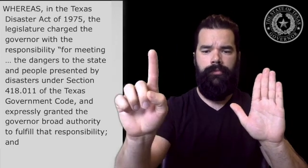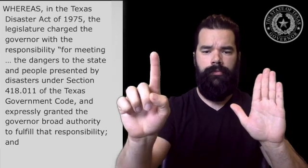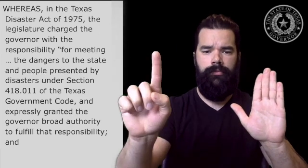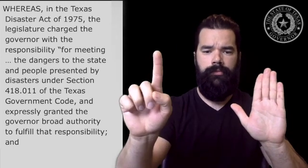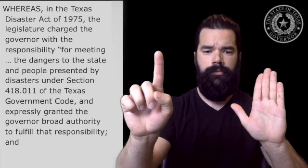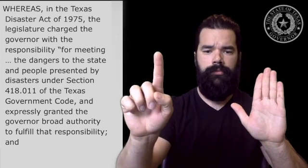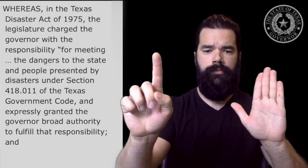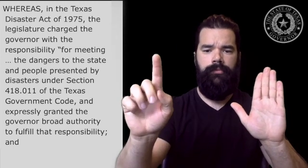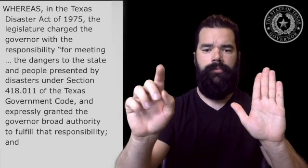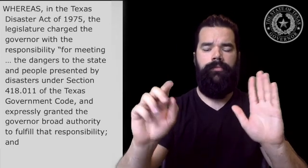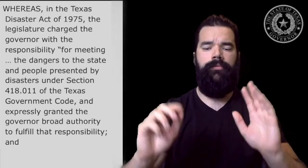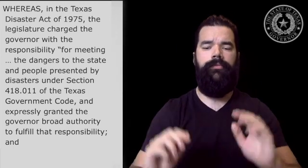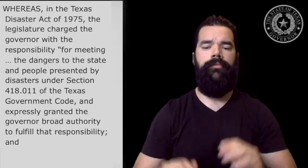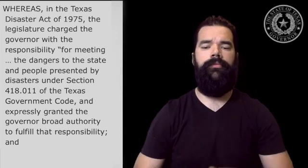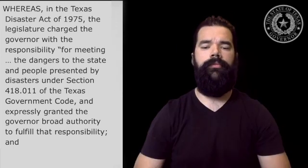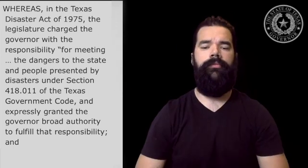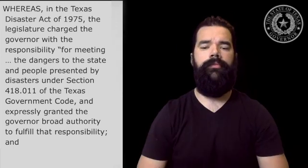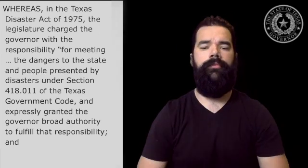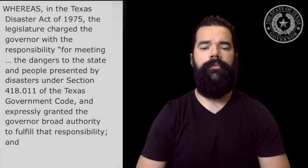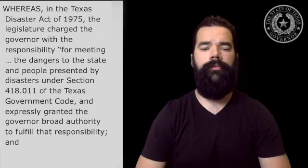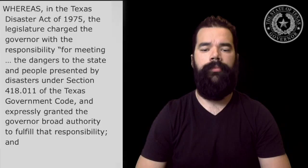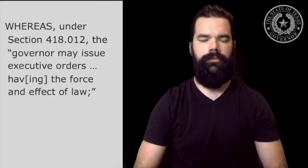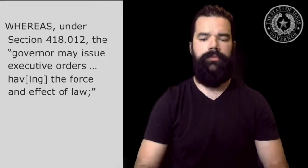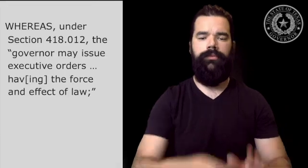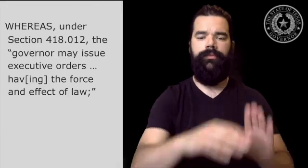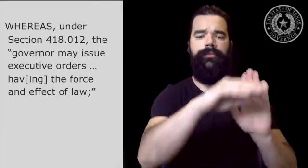that responsibility. And